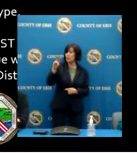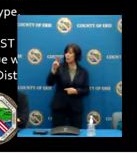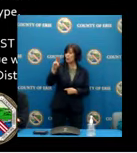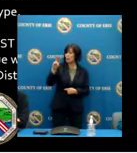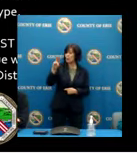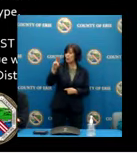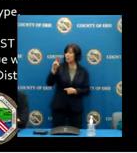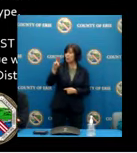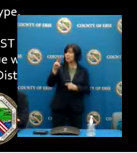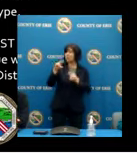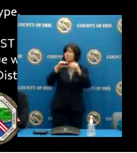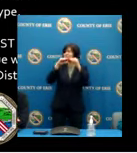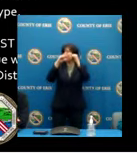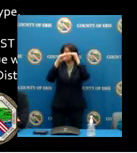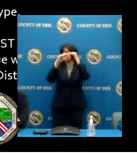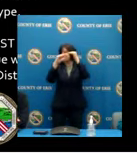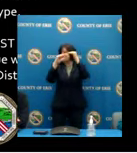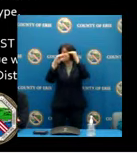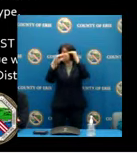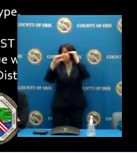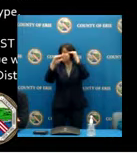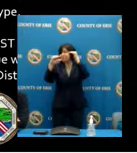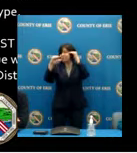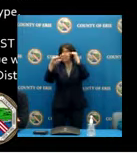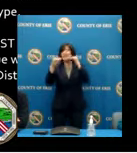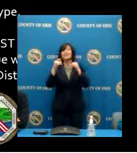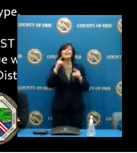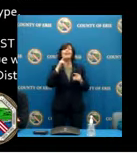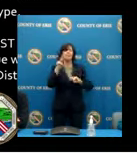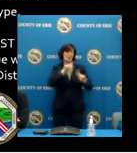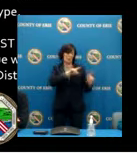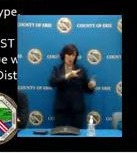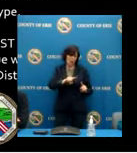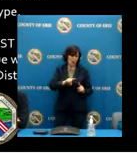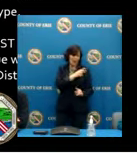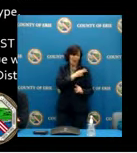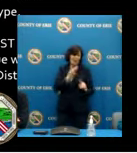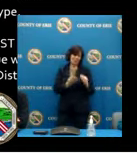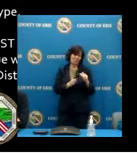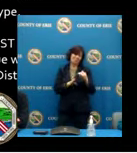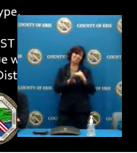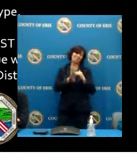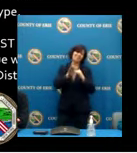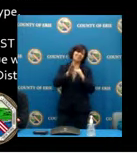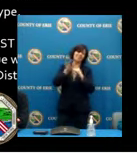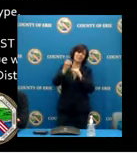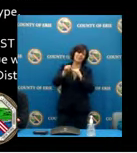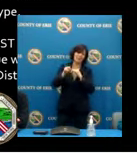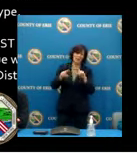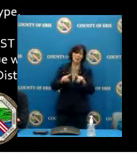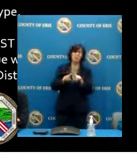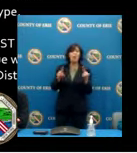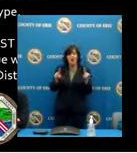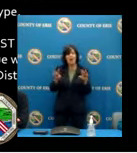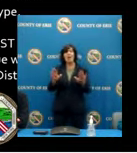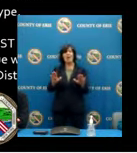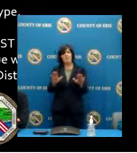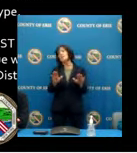sort of flattening. We do see a continued growth with regards to hospitalization, but at least we